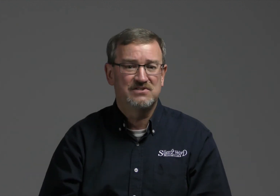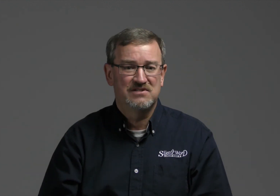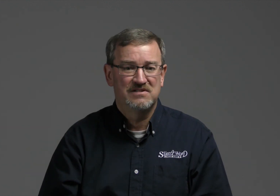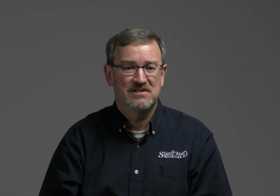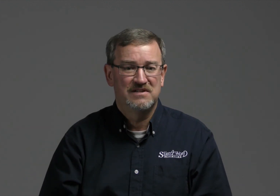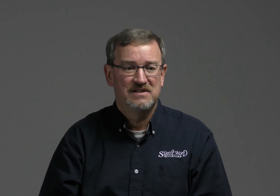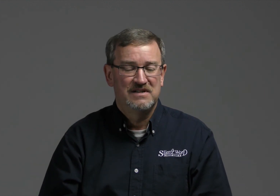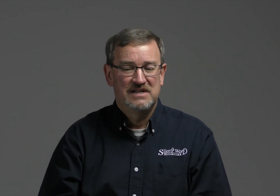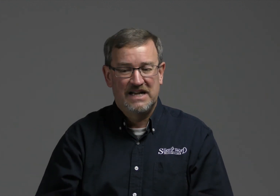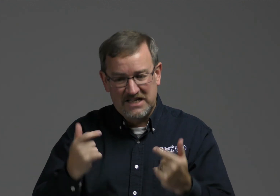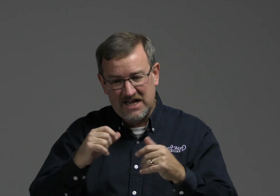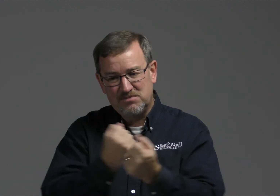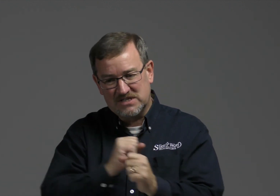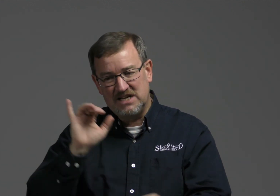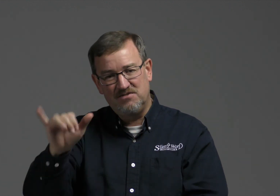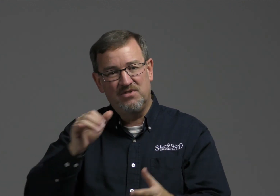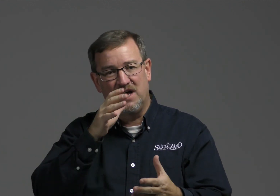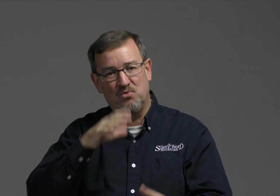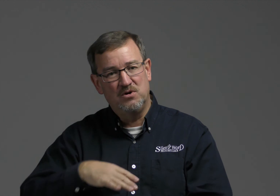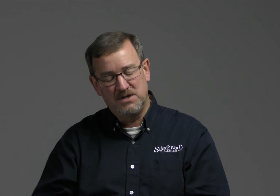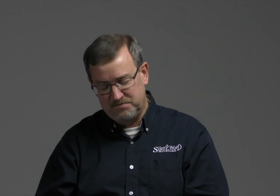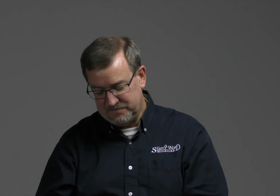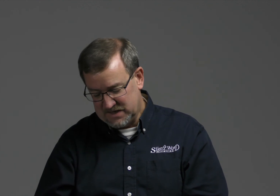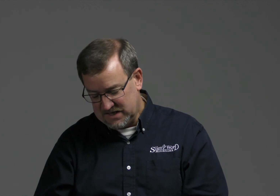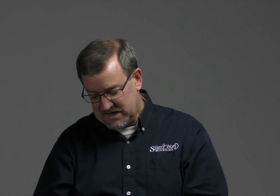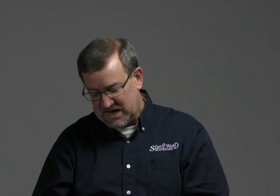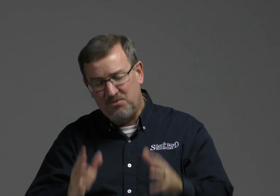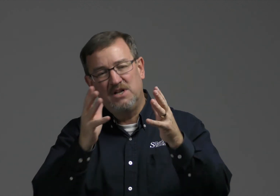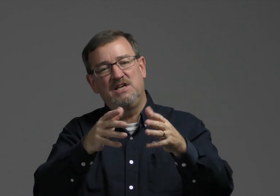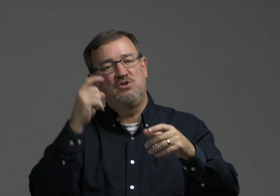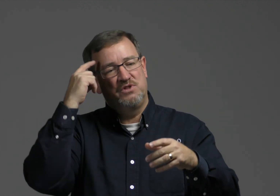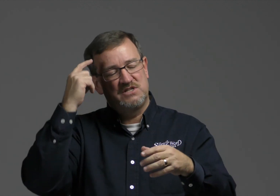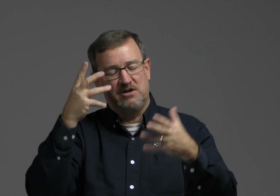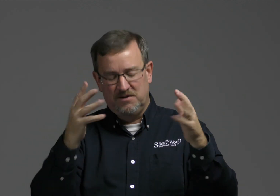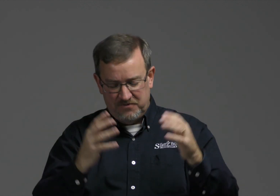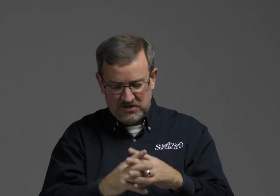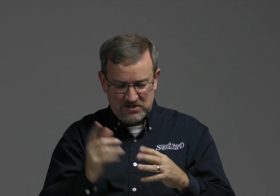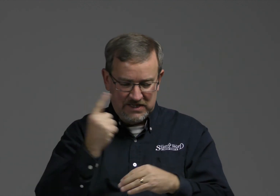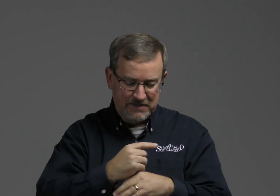sinners. And he came to save that woman. I want to leave you with this thought. I'm finished today.